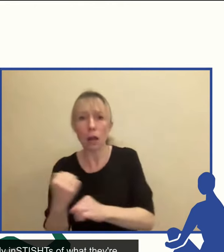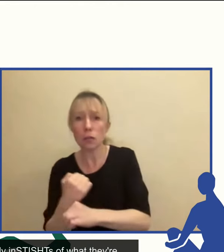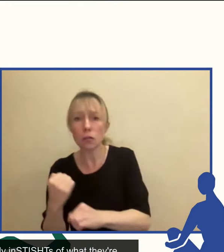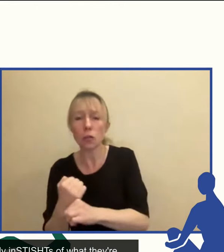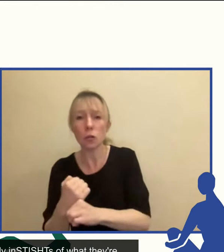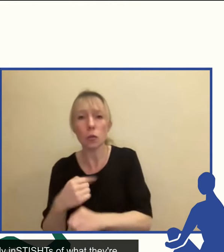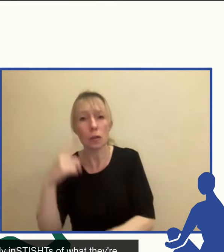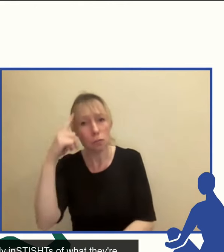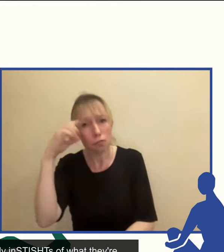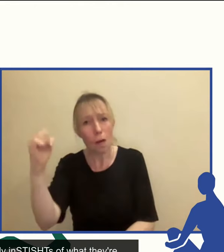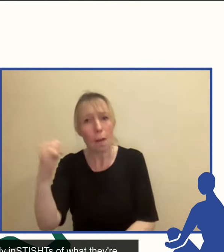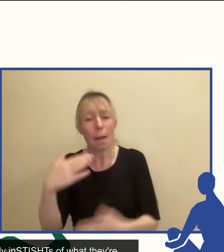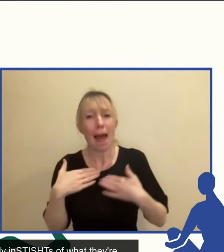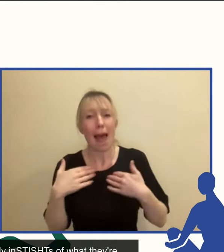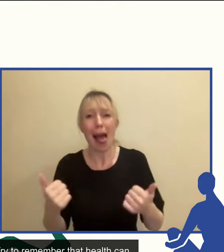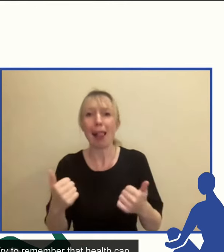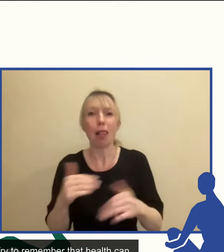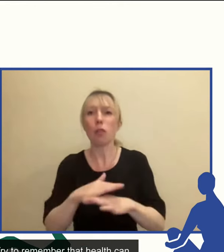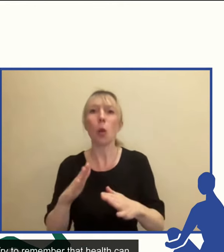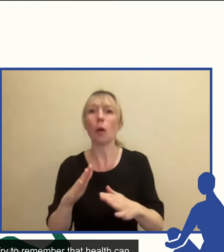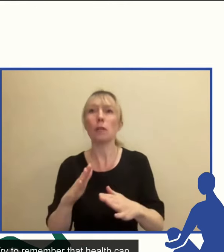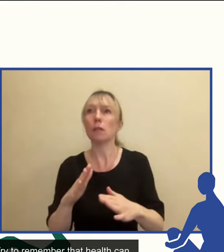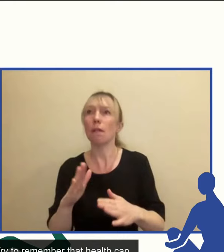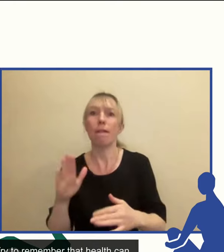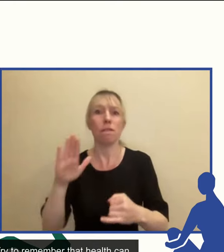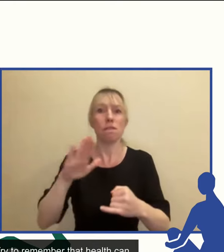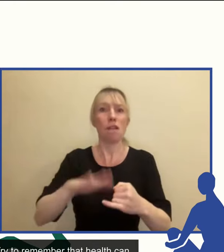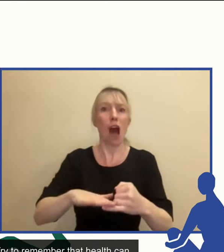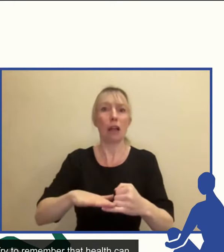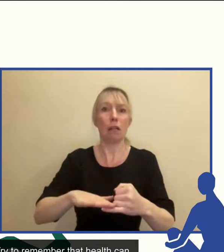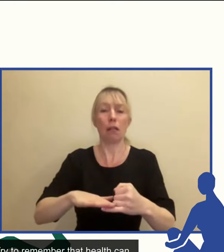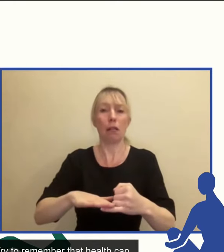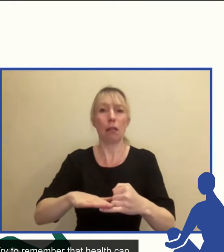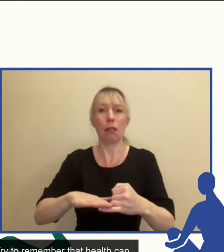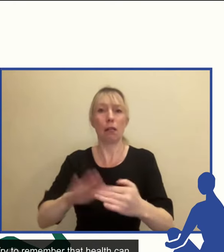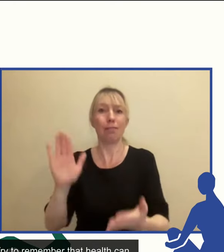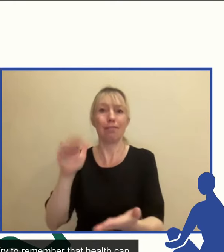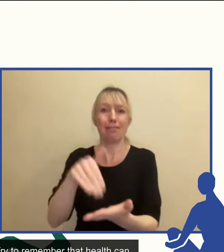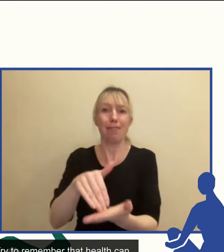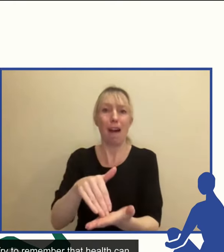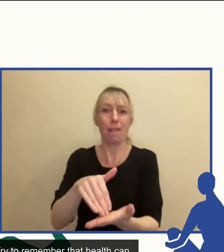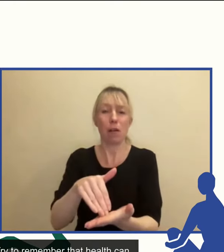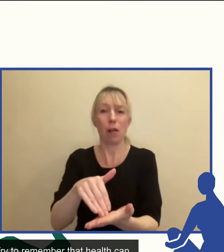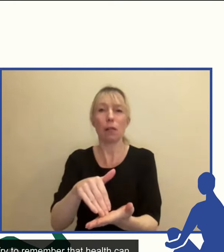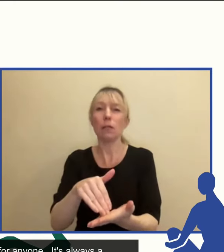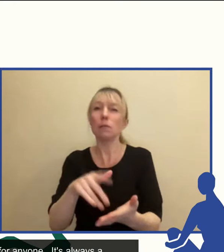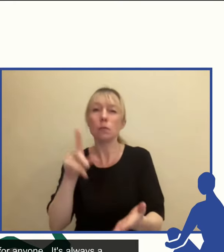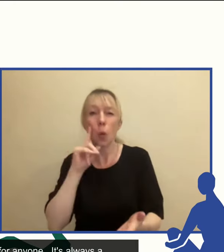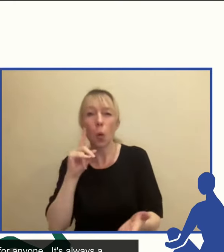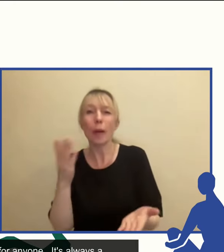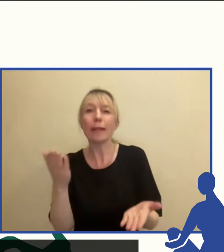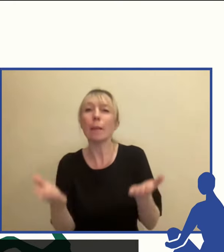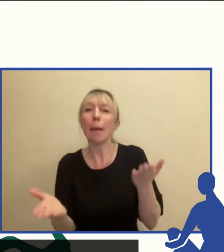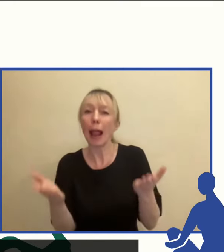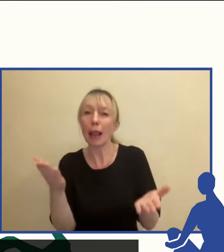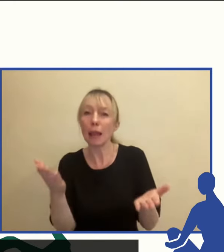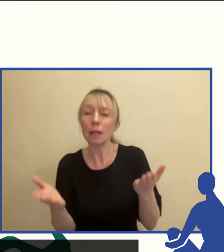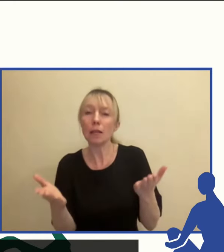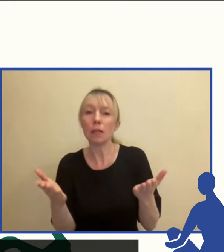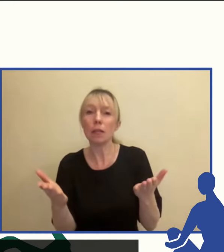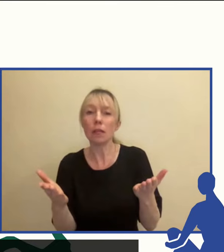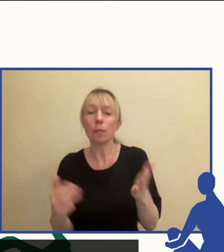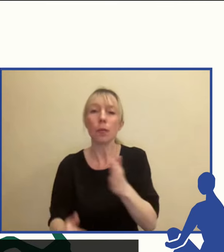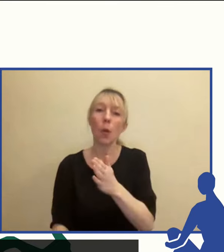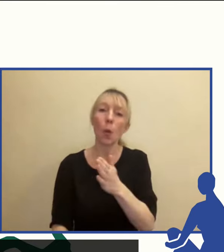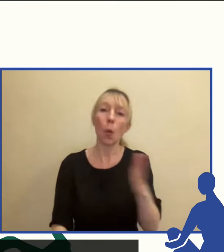can never really be a final destination for anyone. It's always a balance. So Western medicine